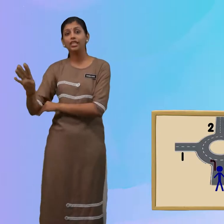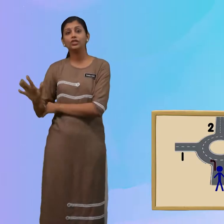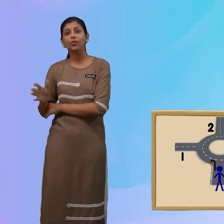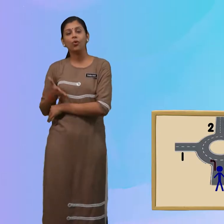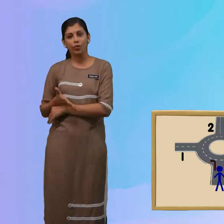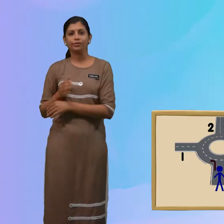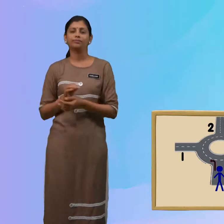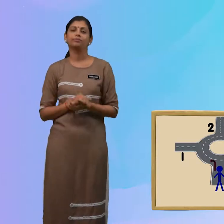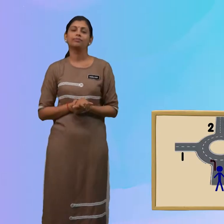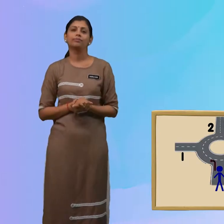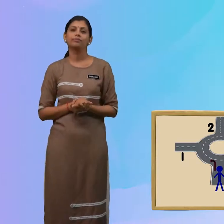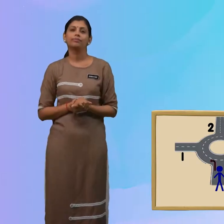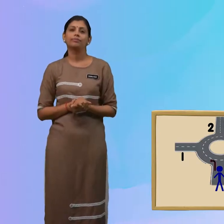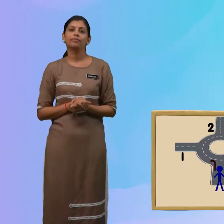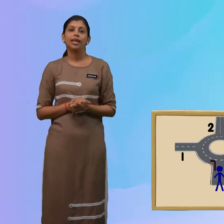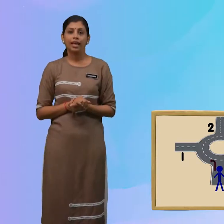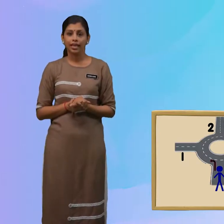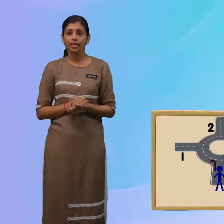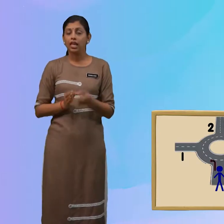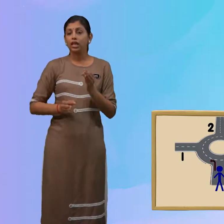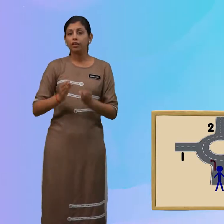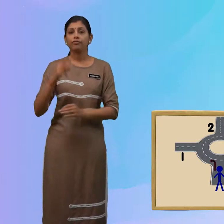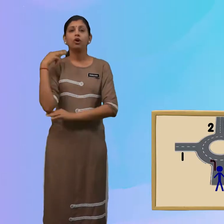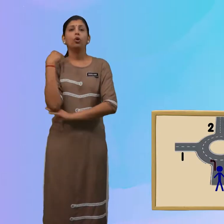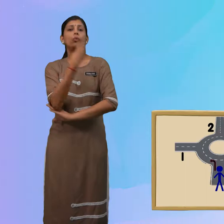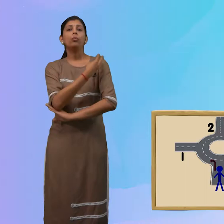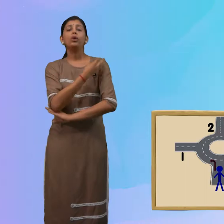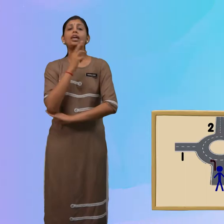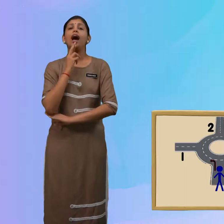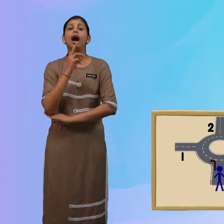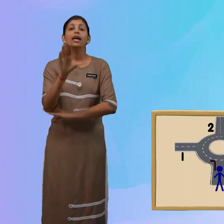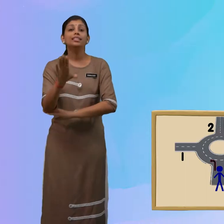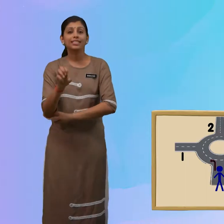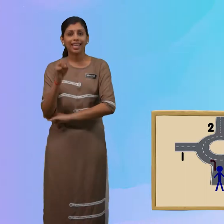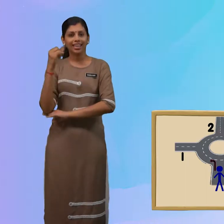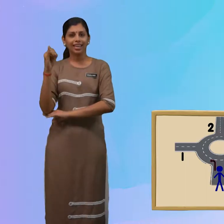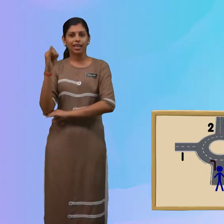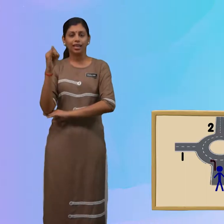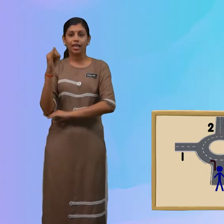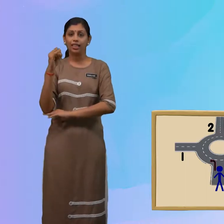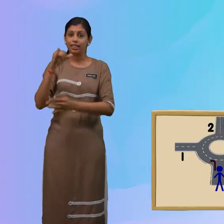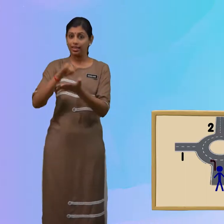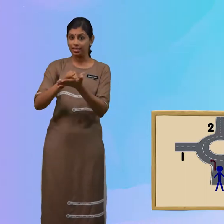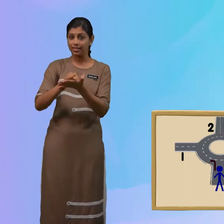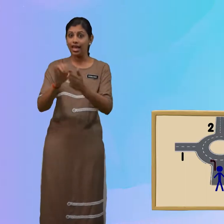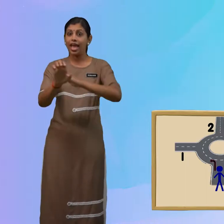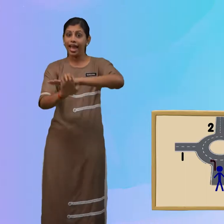so on. And if we are taking this